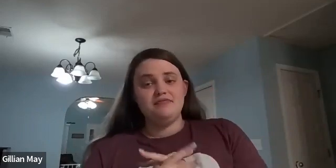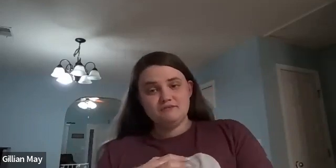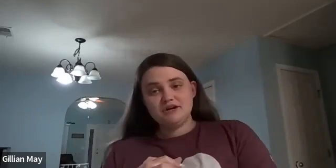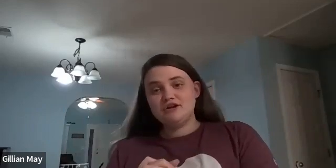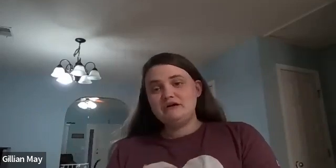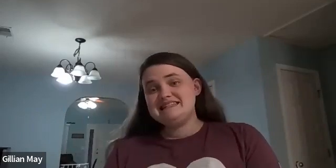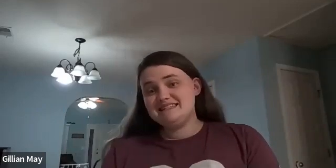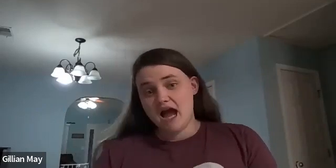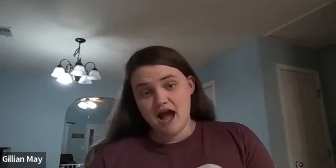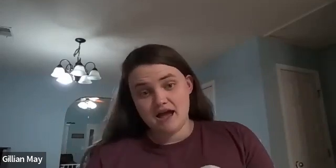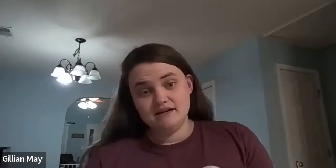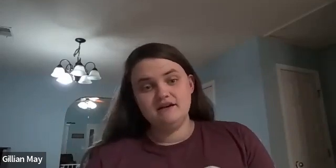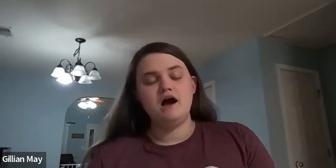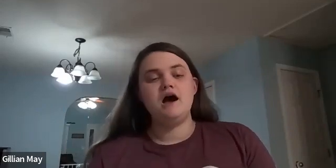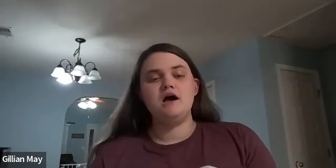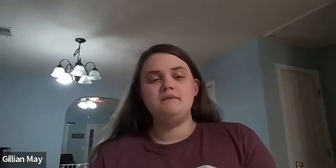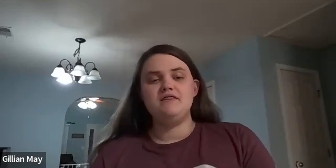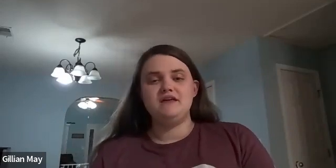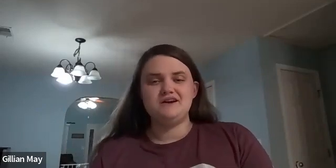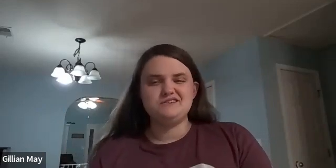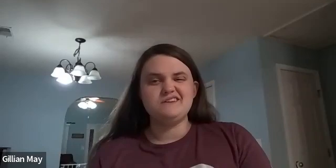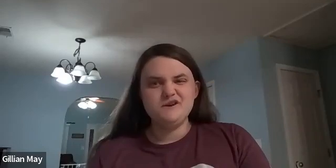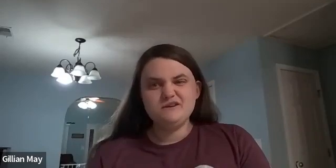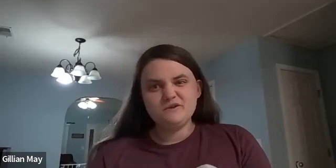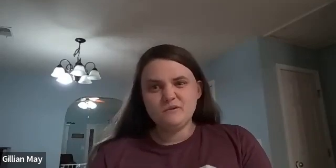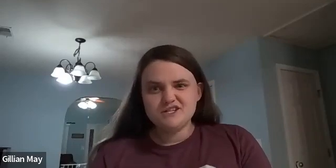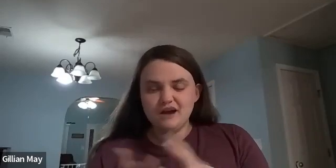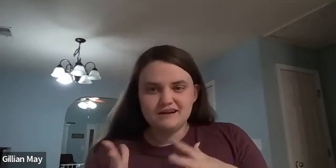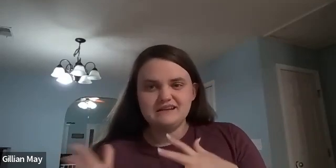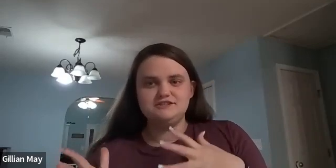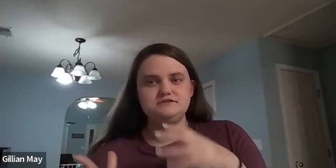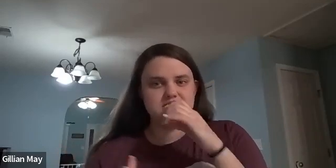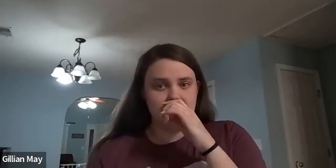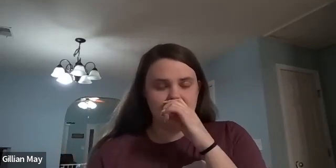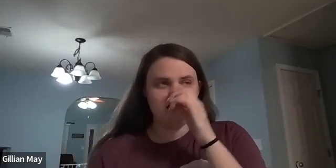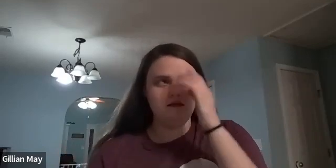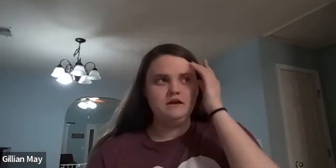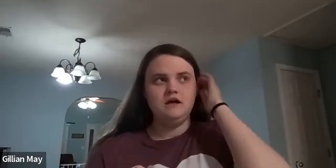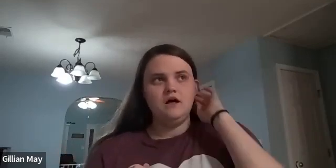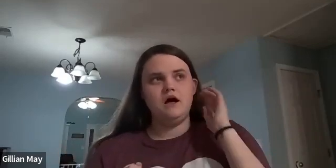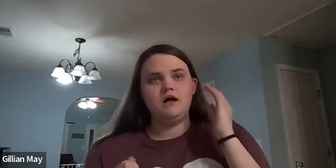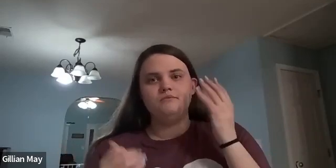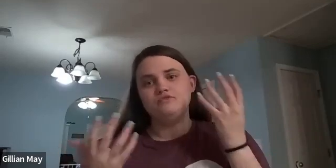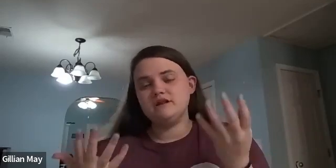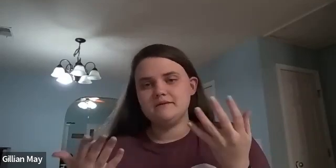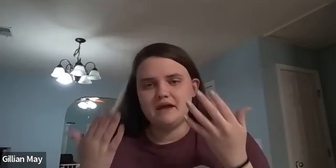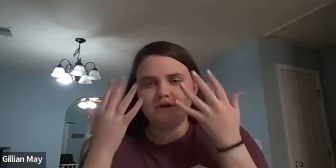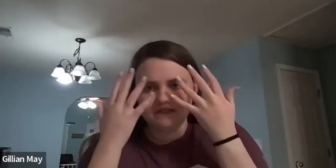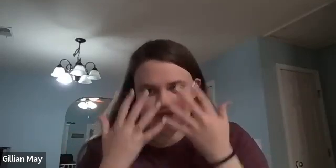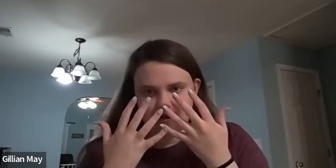Then we're gonna go to sad. There's a few different ways you kind of can do sad. Really the main one is